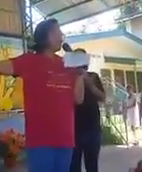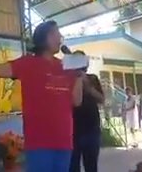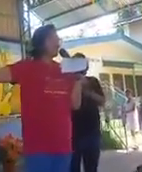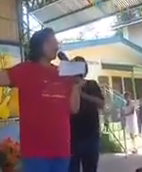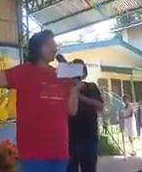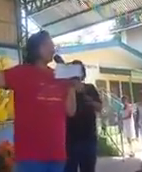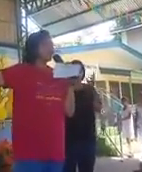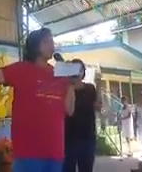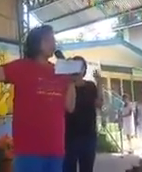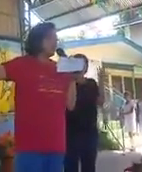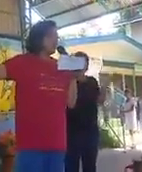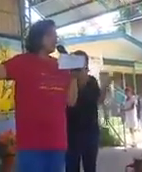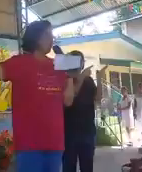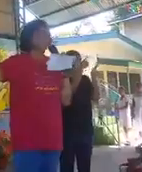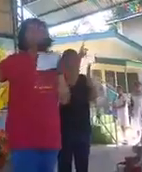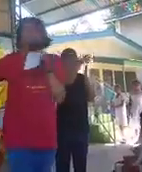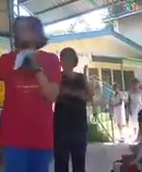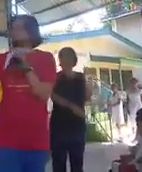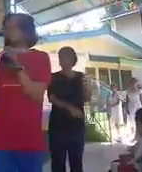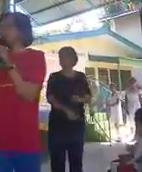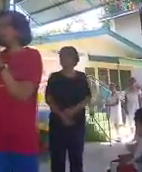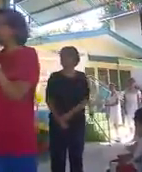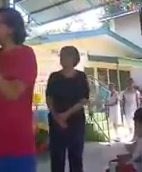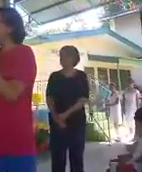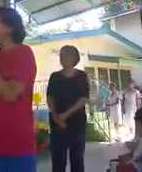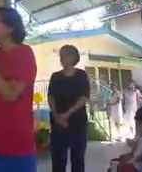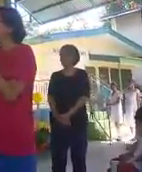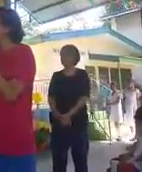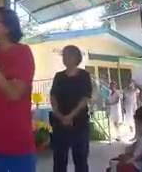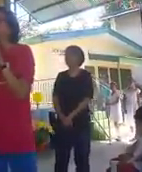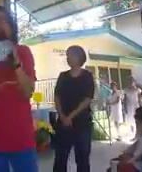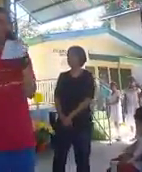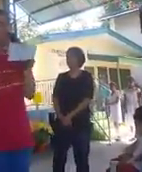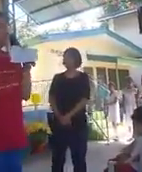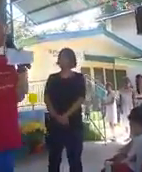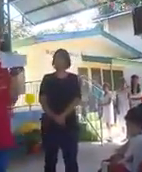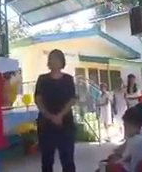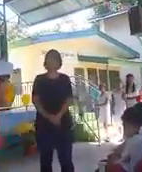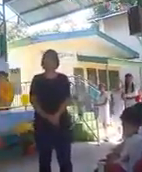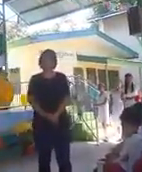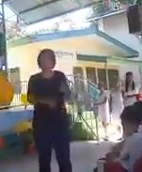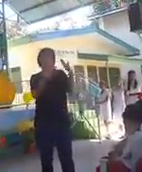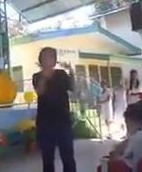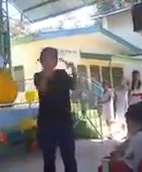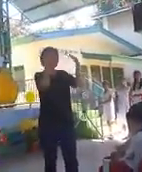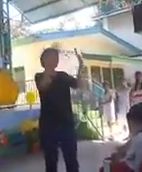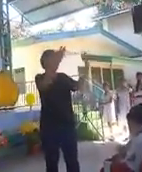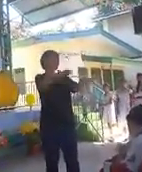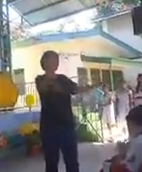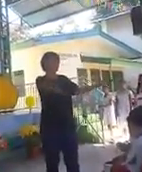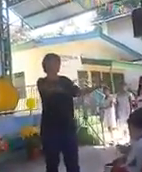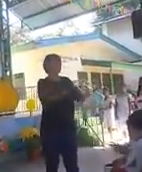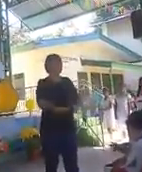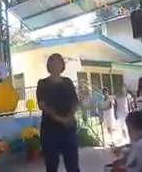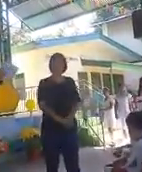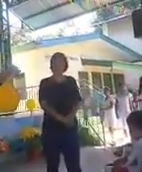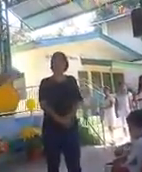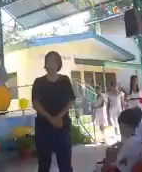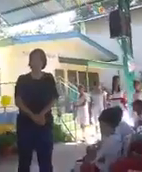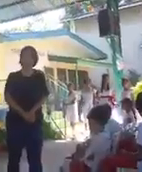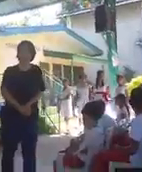our presentation today to you. Okay? We want to thank all of you.